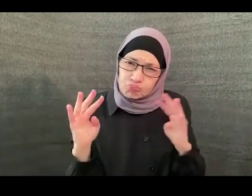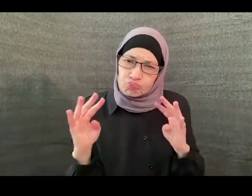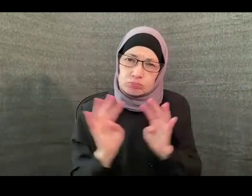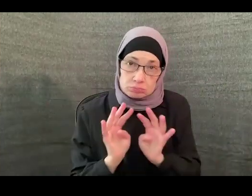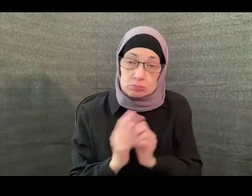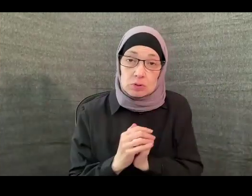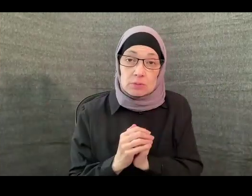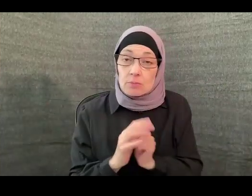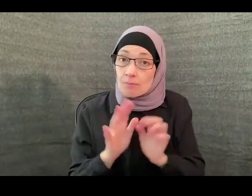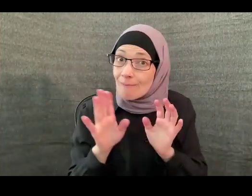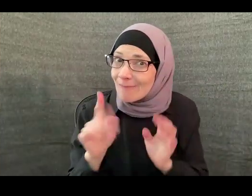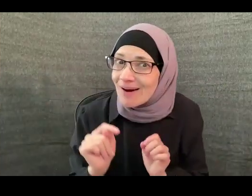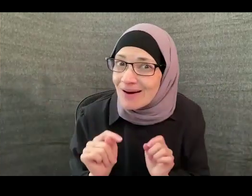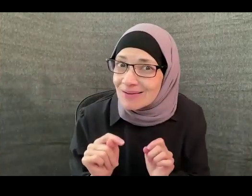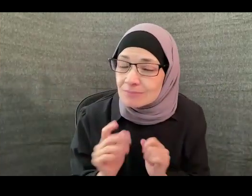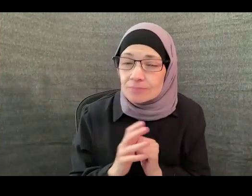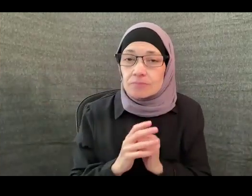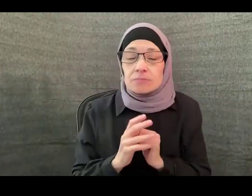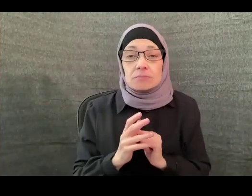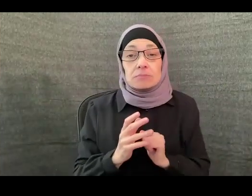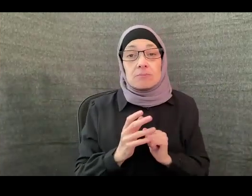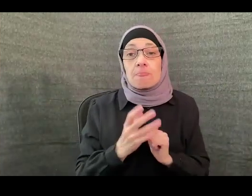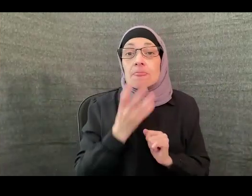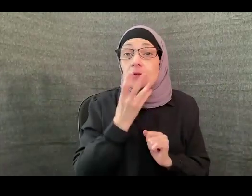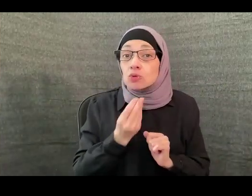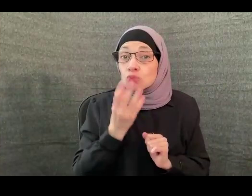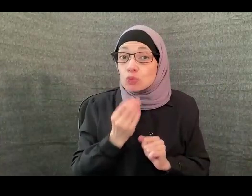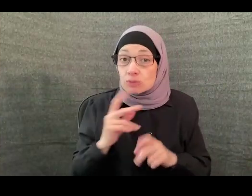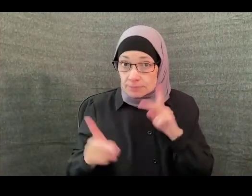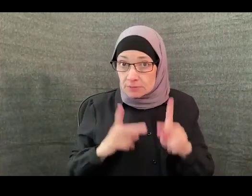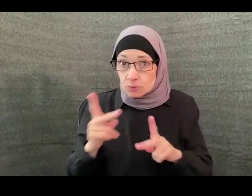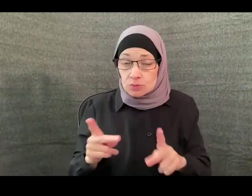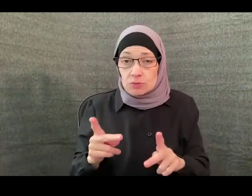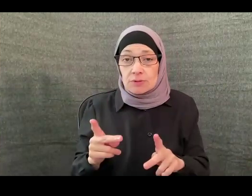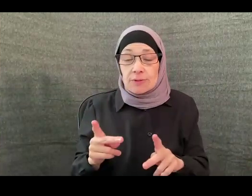Mind you, the Jewish people who have been